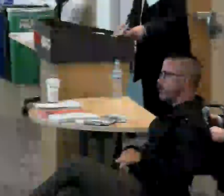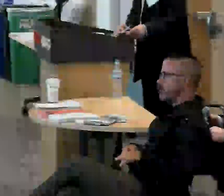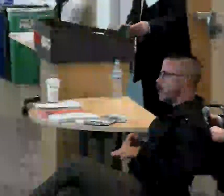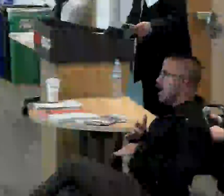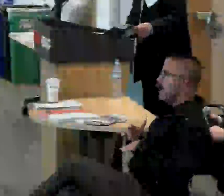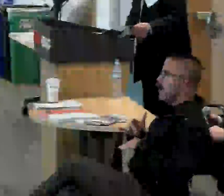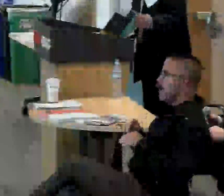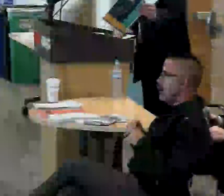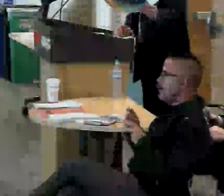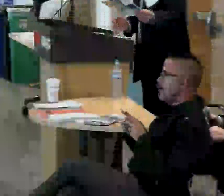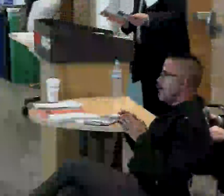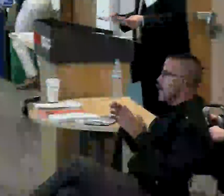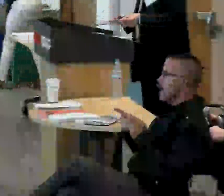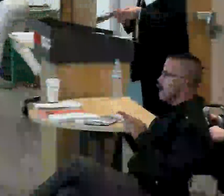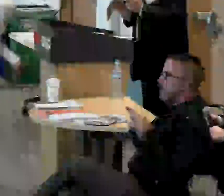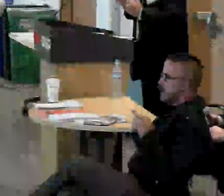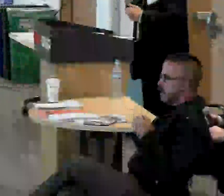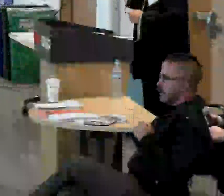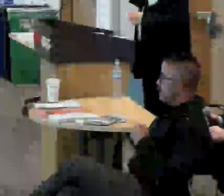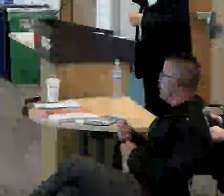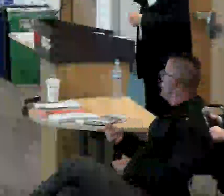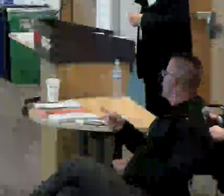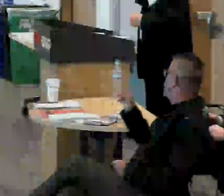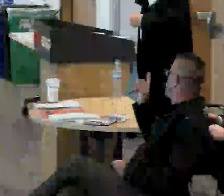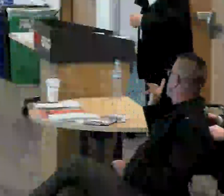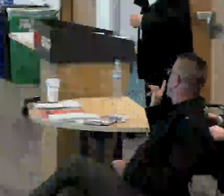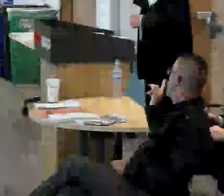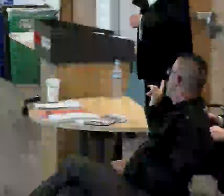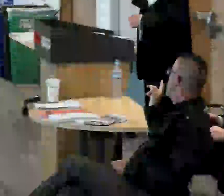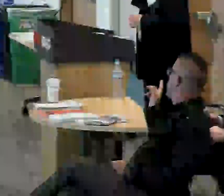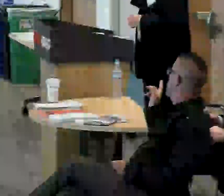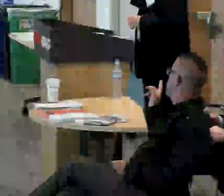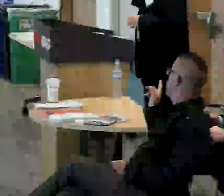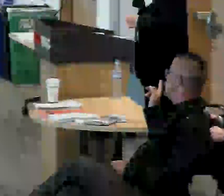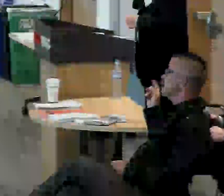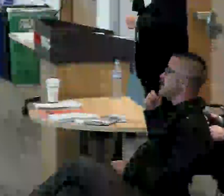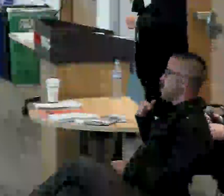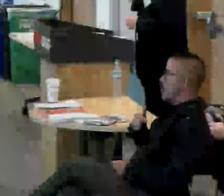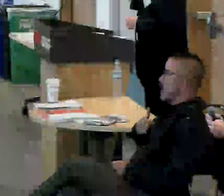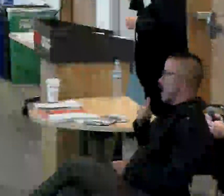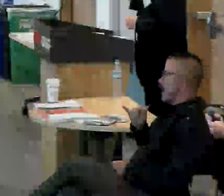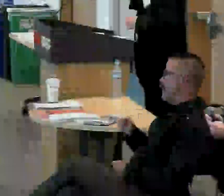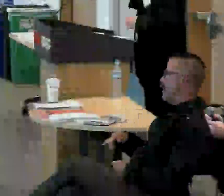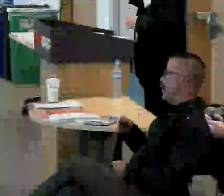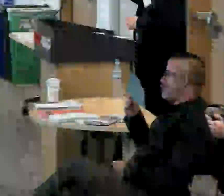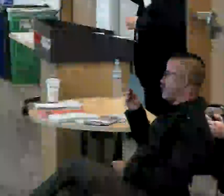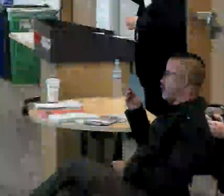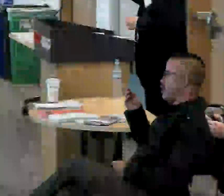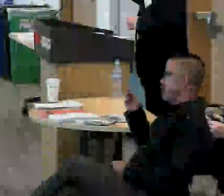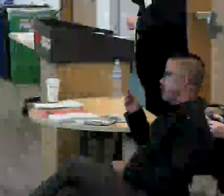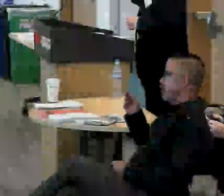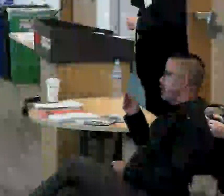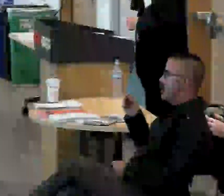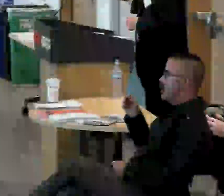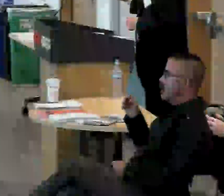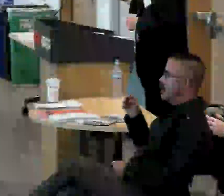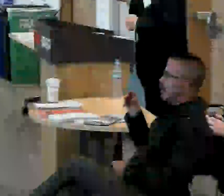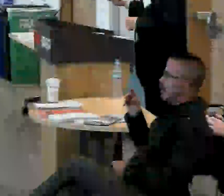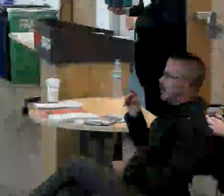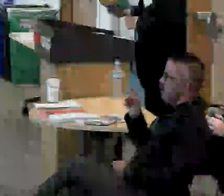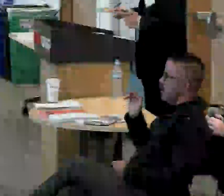organizations. Yeah, we have one of these as well that I know the treasurer from the treasurer's office that we'll try to send out as well. It's a little